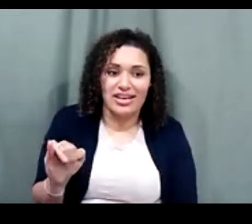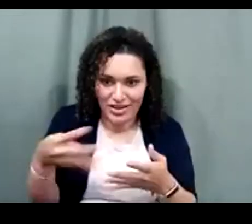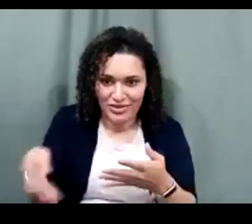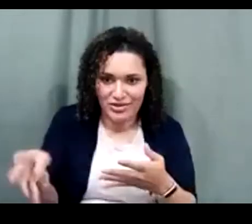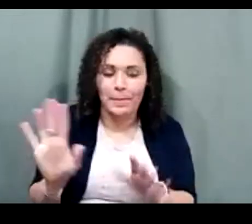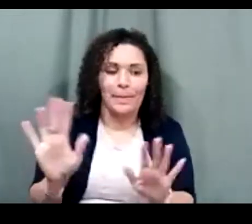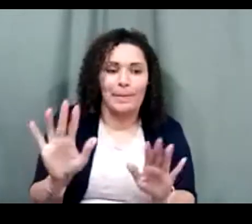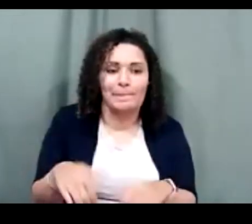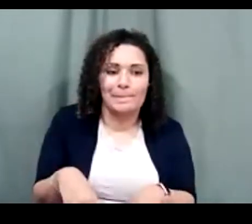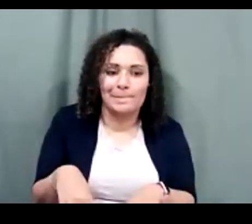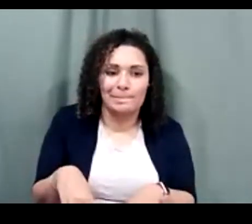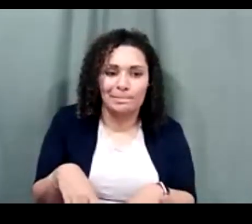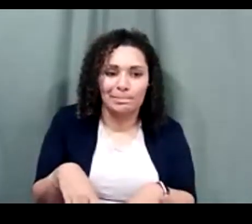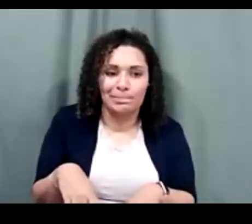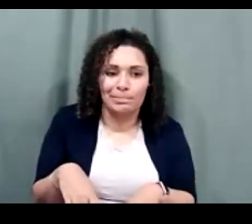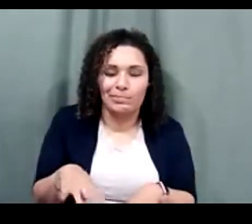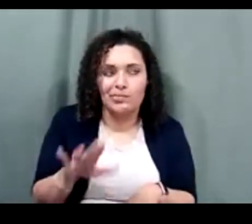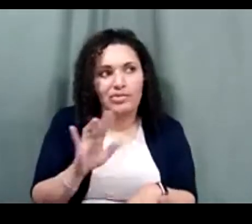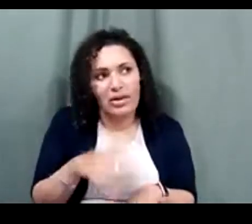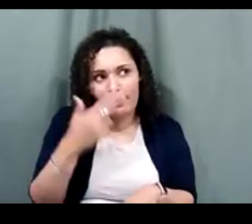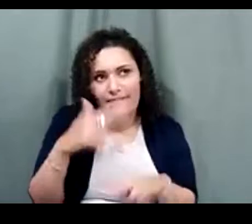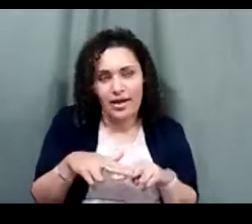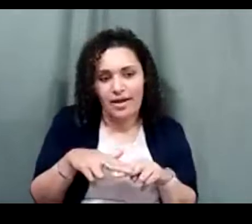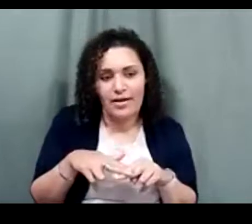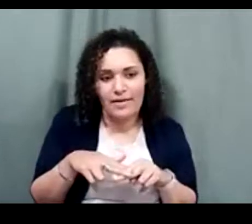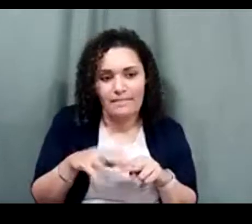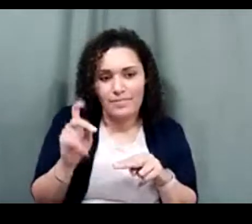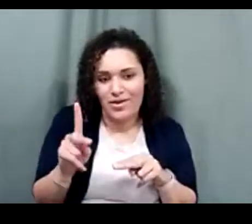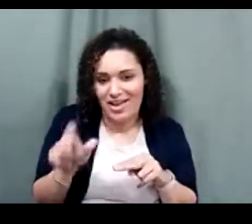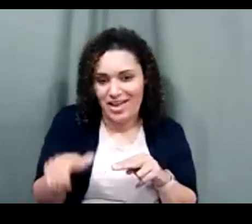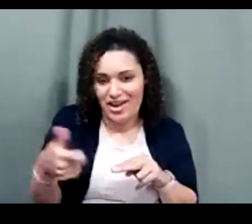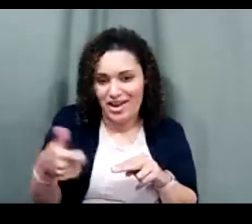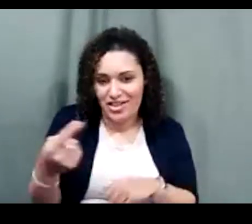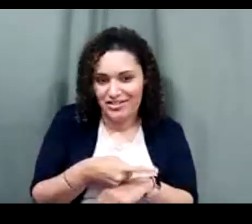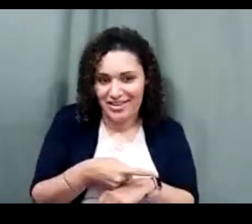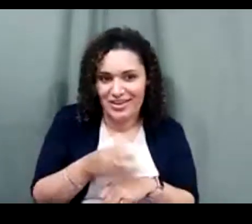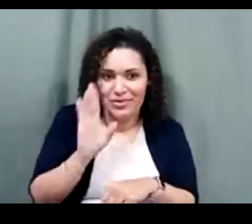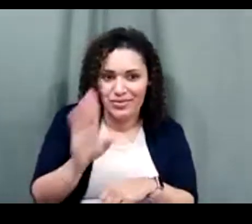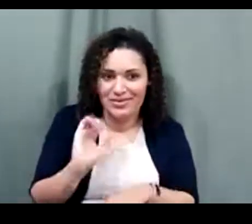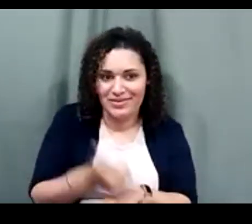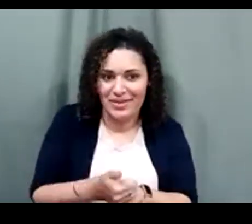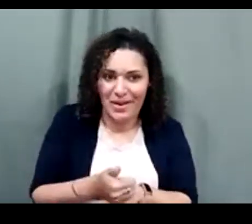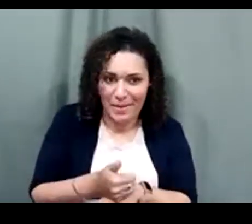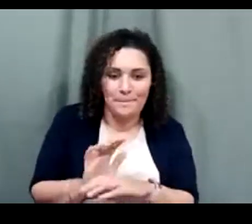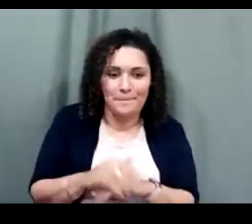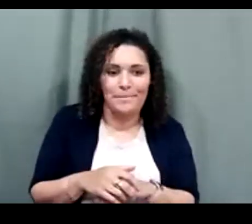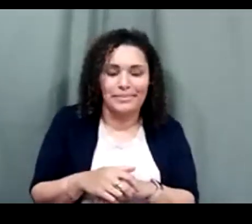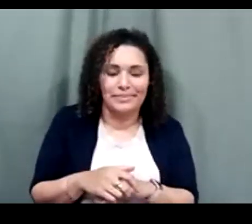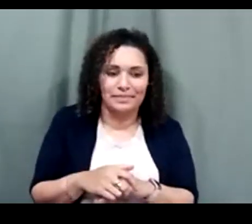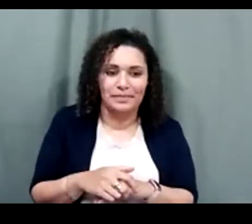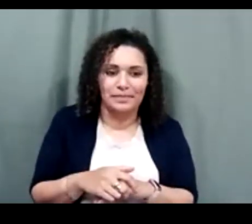that would be really fun. Well, we'll have to do that another day. We'll book them another time. And yeah, so I